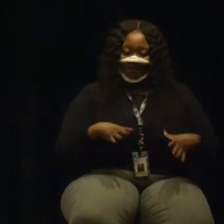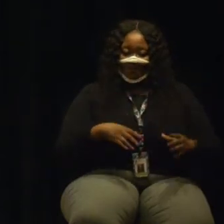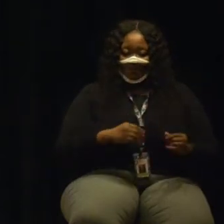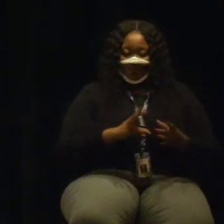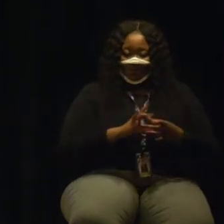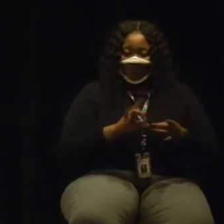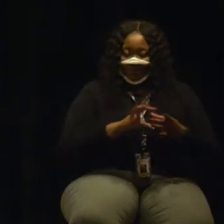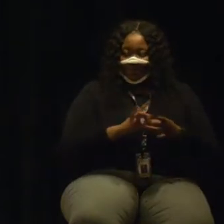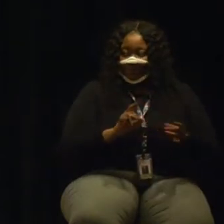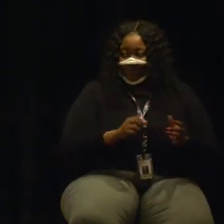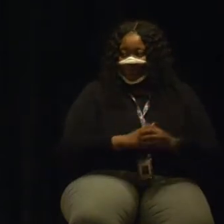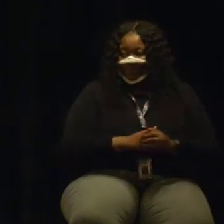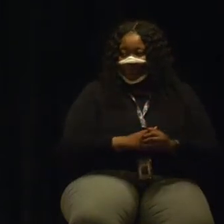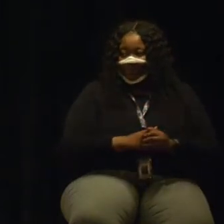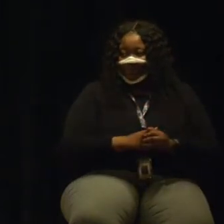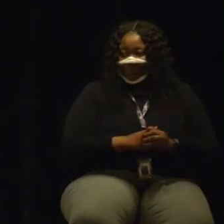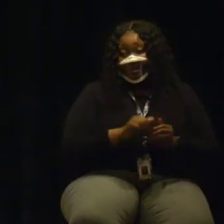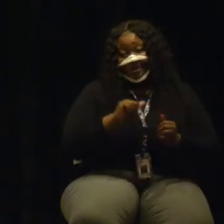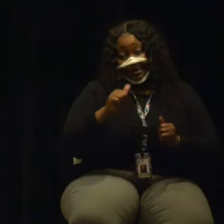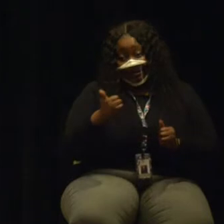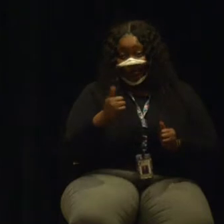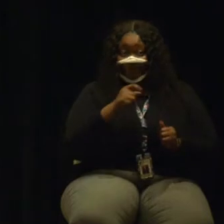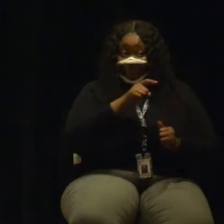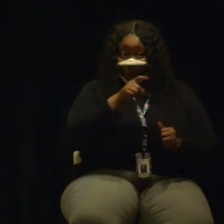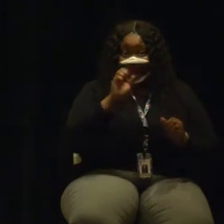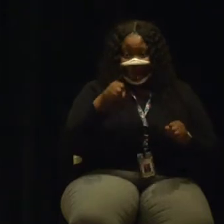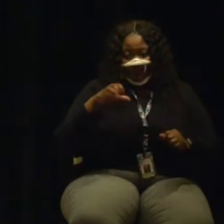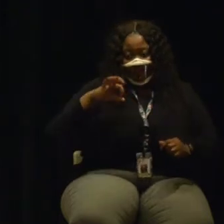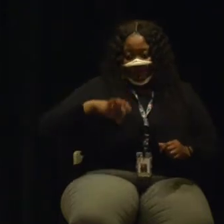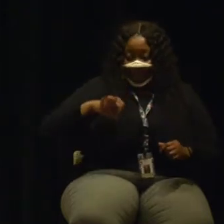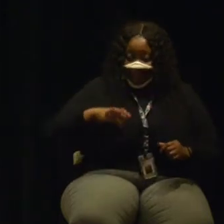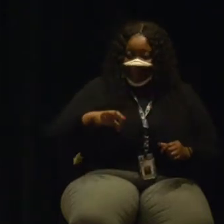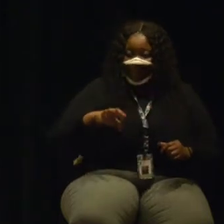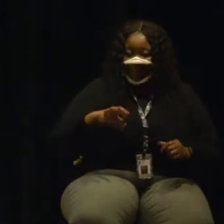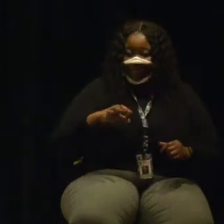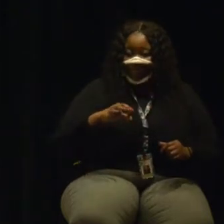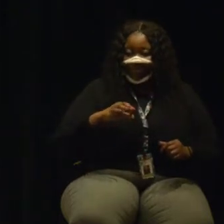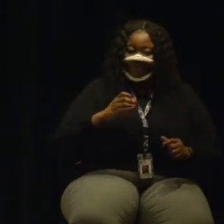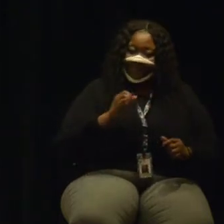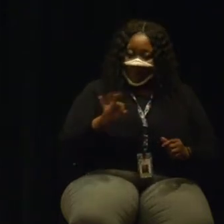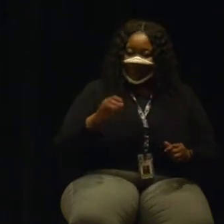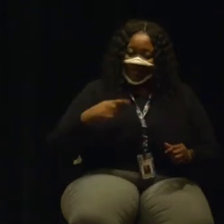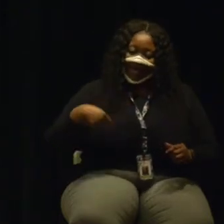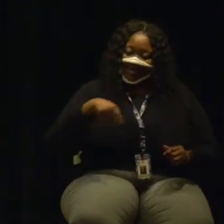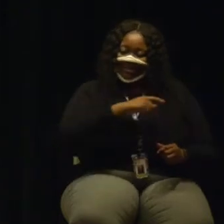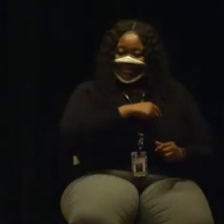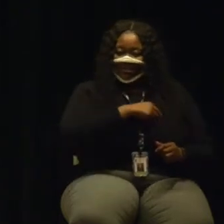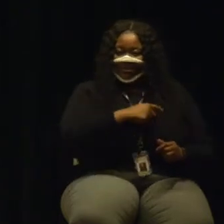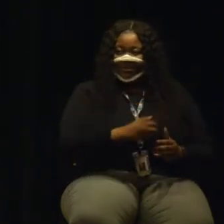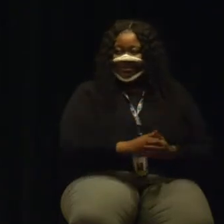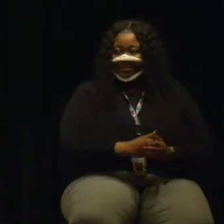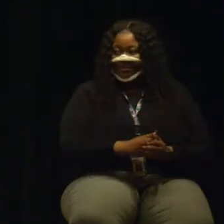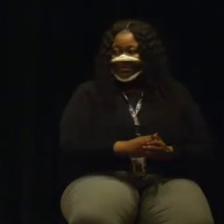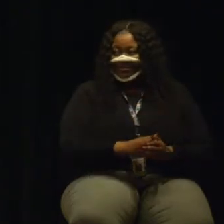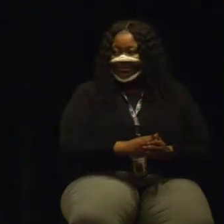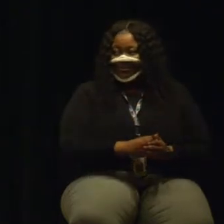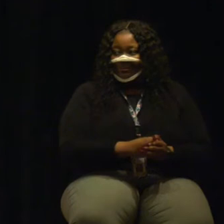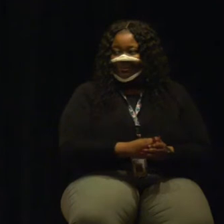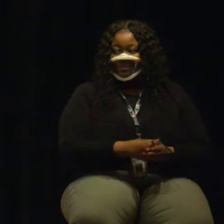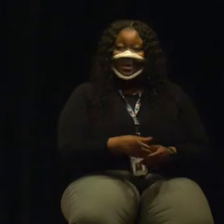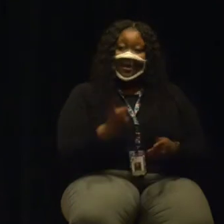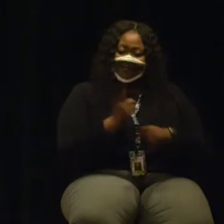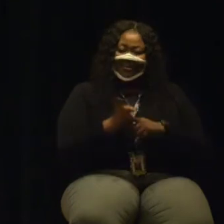that continue to profit off of us with, you know what I mean, like sure. Aspect of it. So you already know. Why you have us do